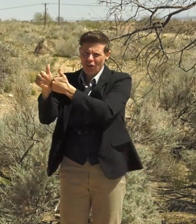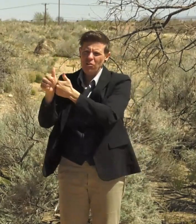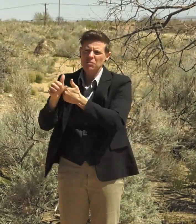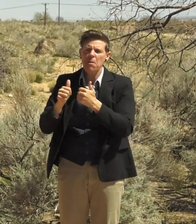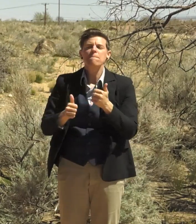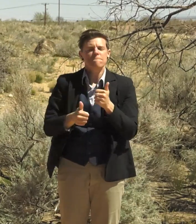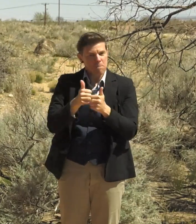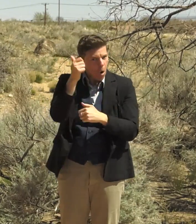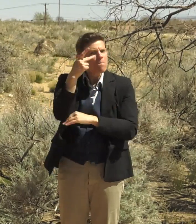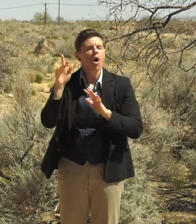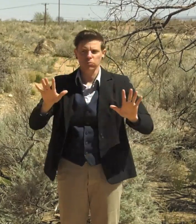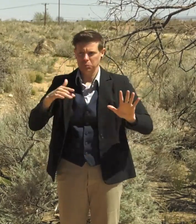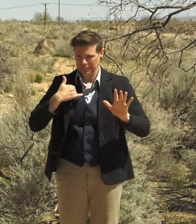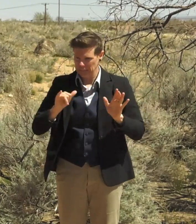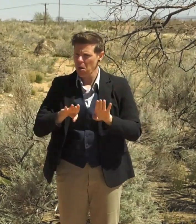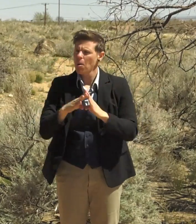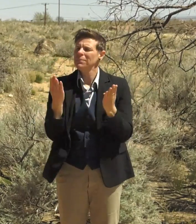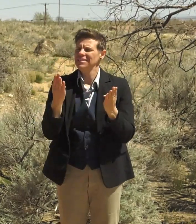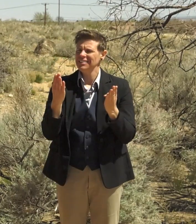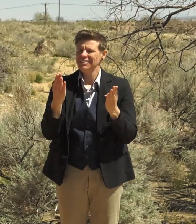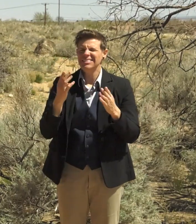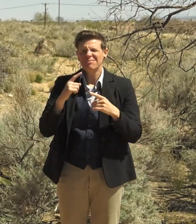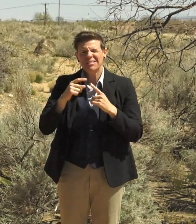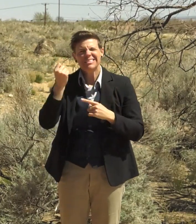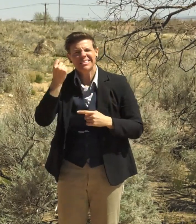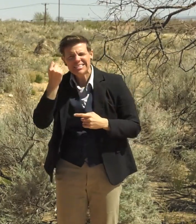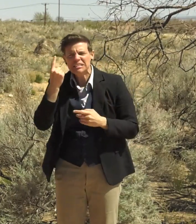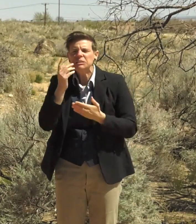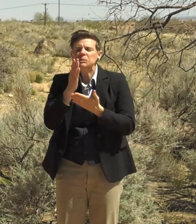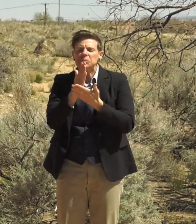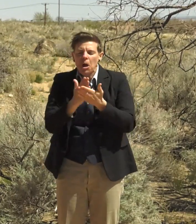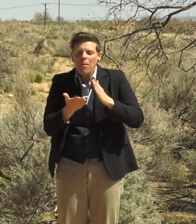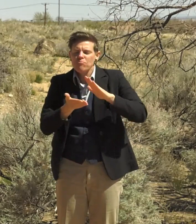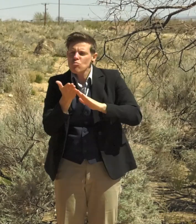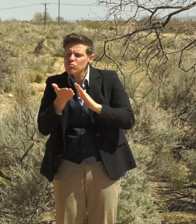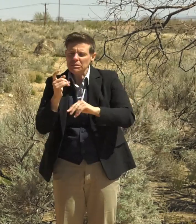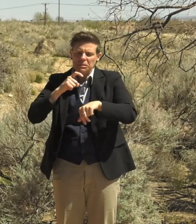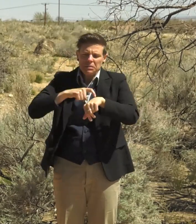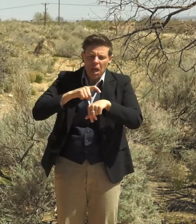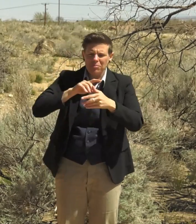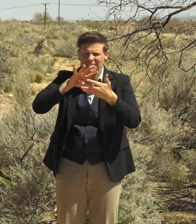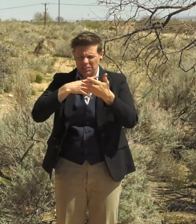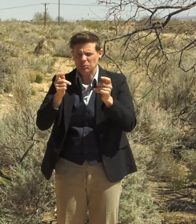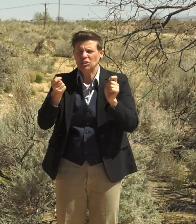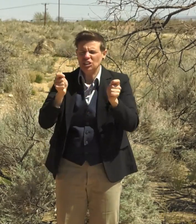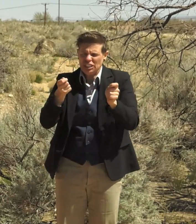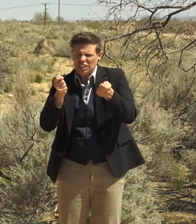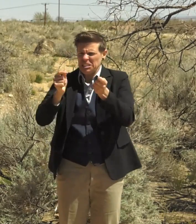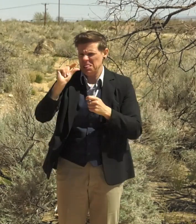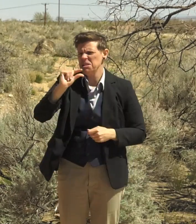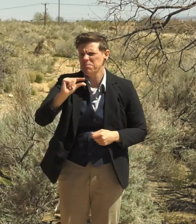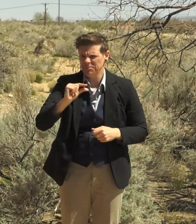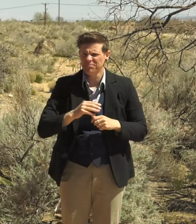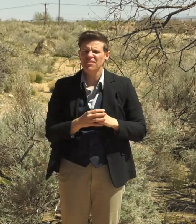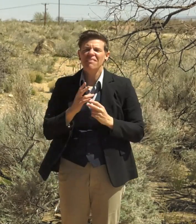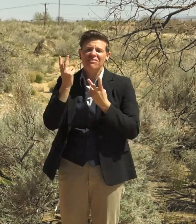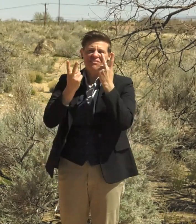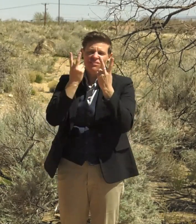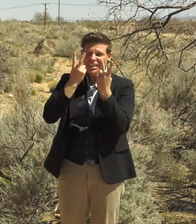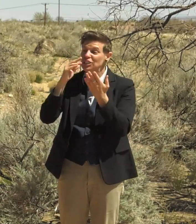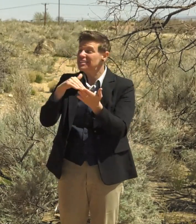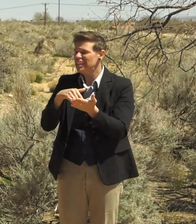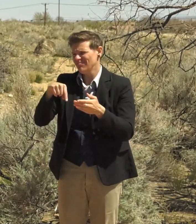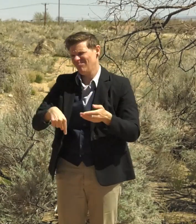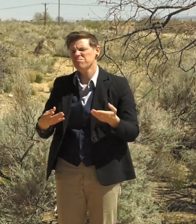facilities and operations. Many of them, like Petroglyph, have closed our visitor centers. Many of them are closed to the public. But here